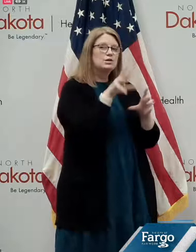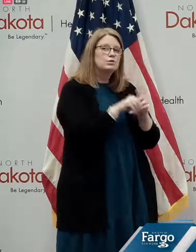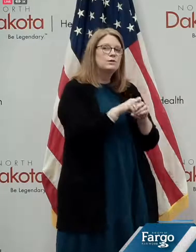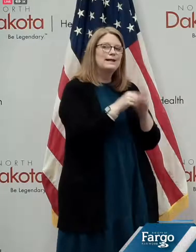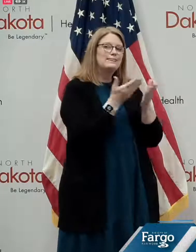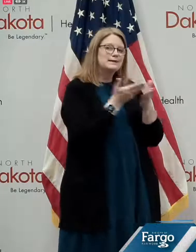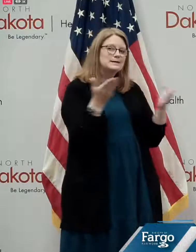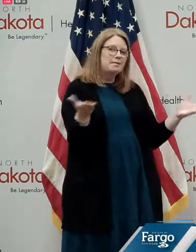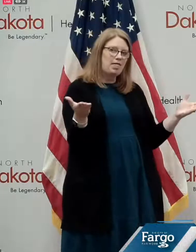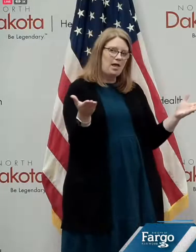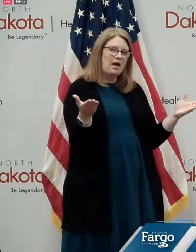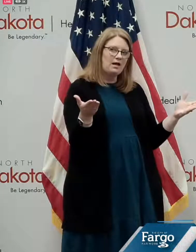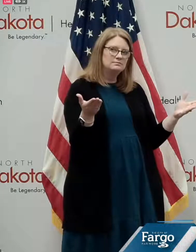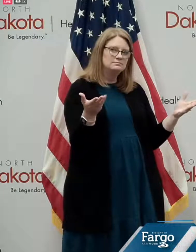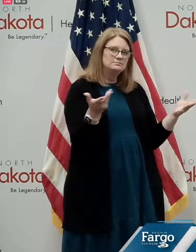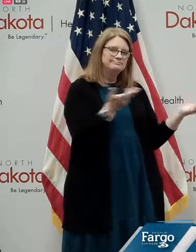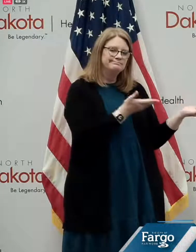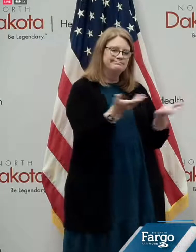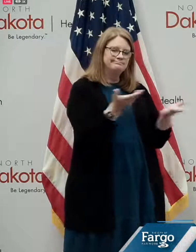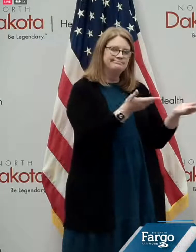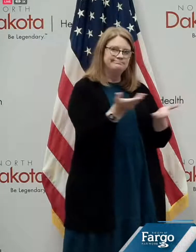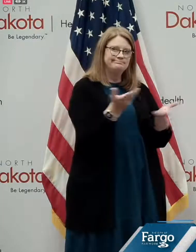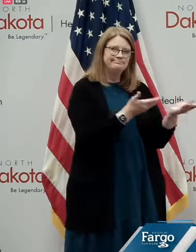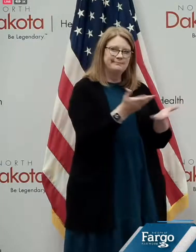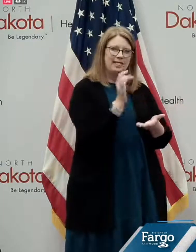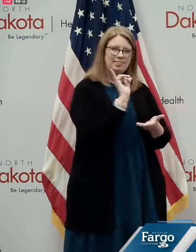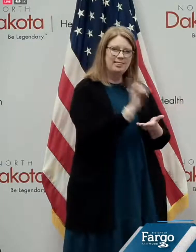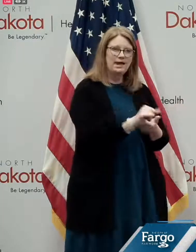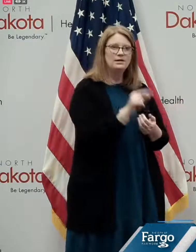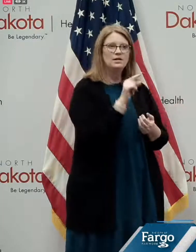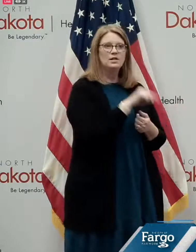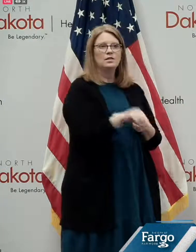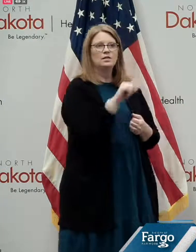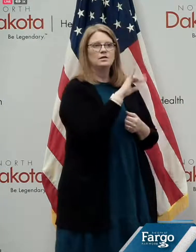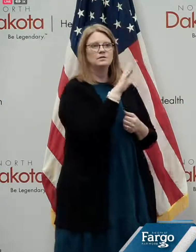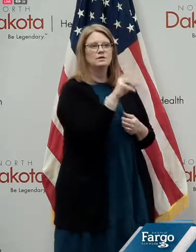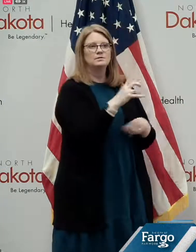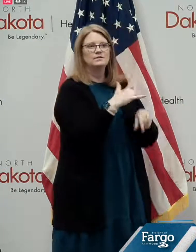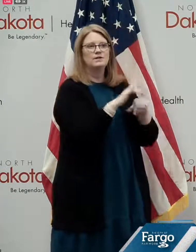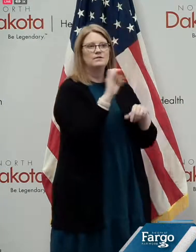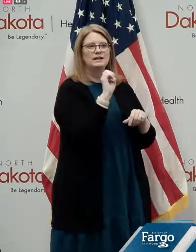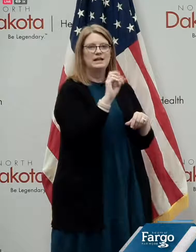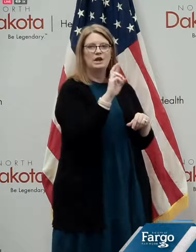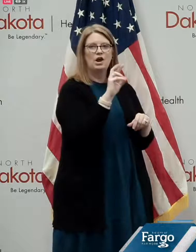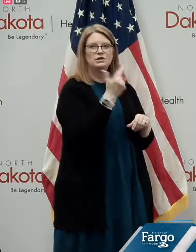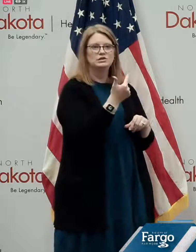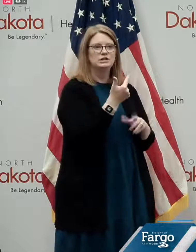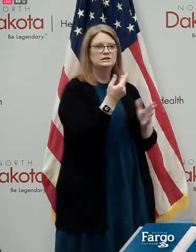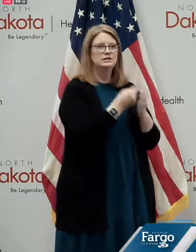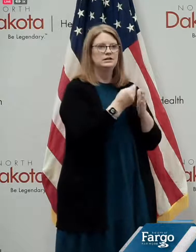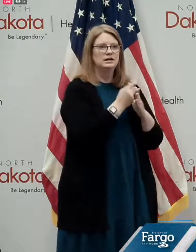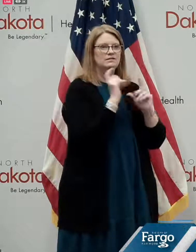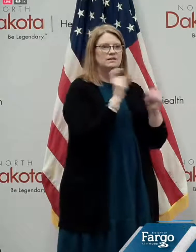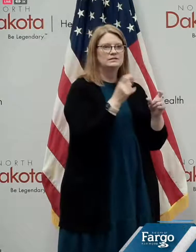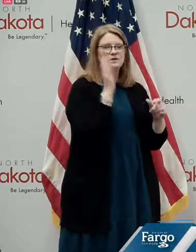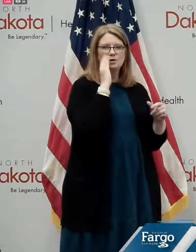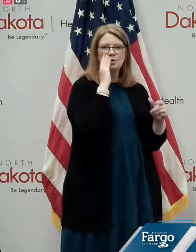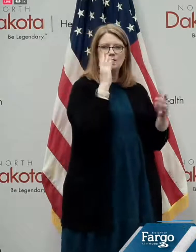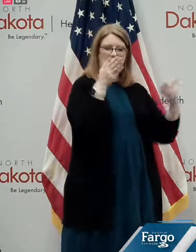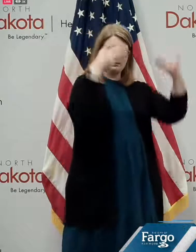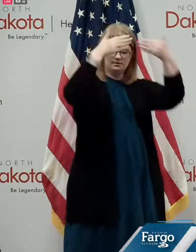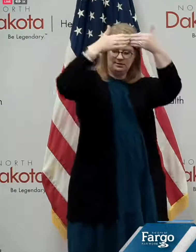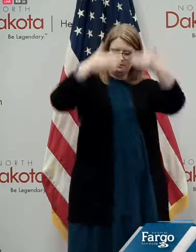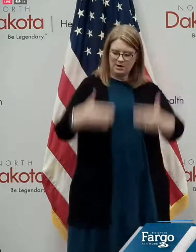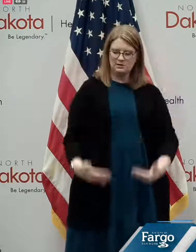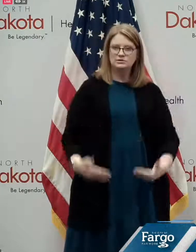makes the marketplace possible. And so those companies are also eligible for the ERG. Investments like partitions where social distancing is